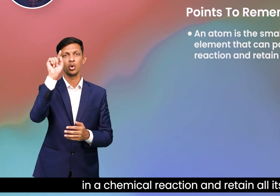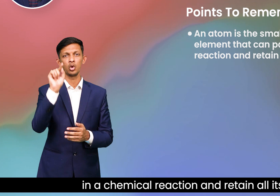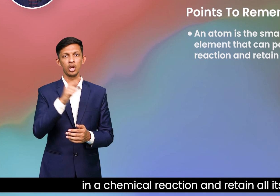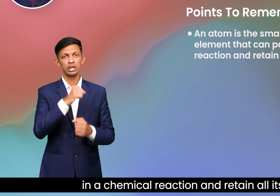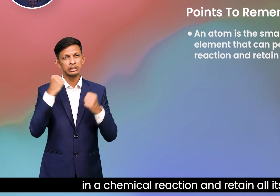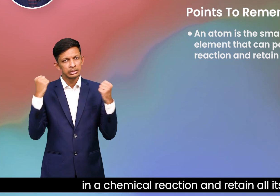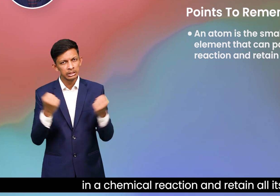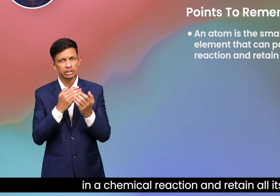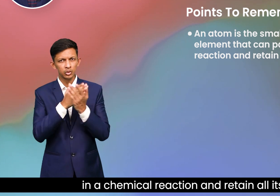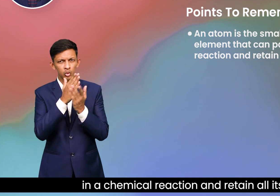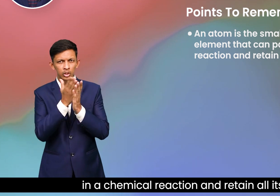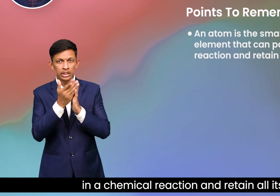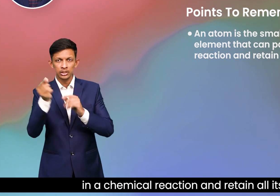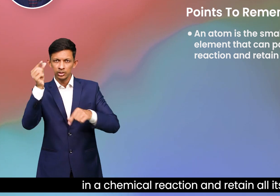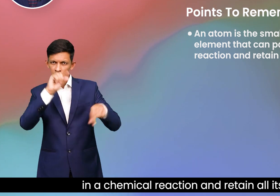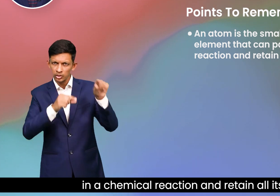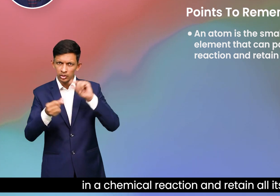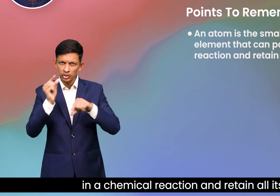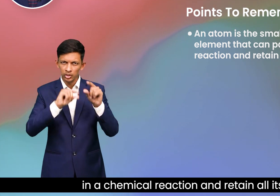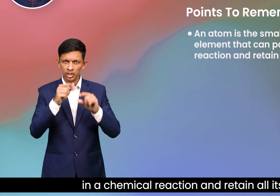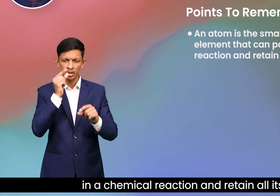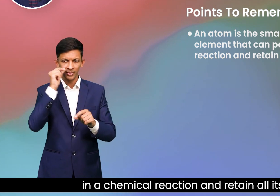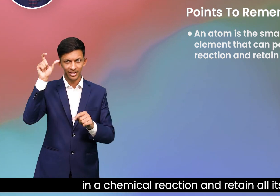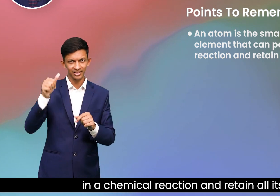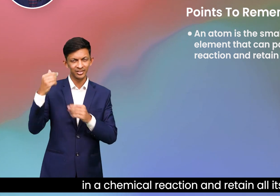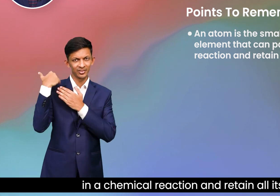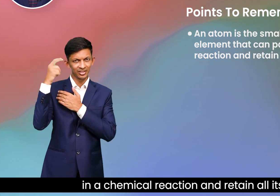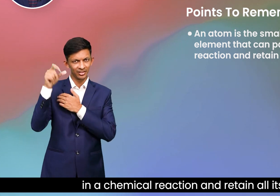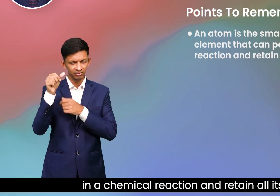chemical reaction and retain all its properties.